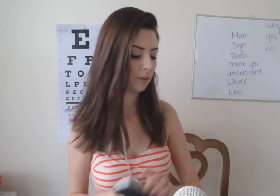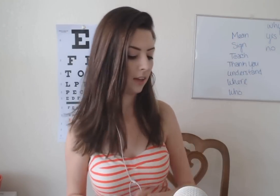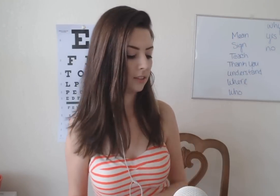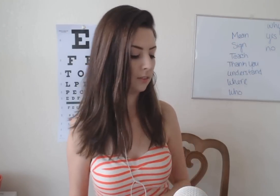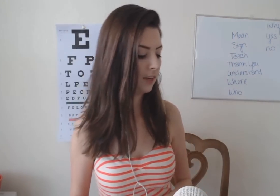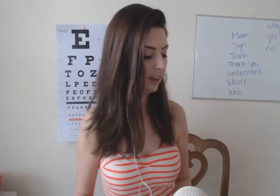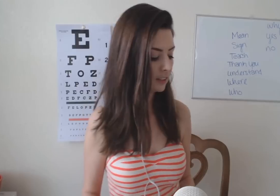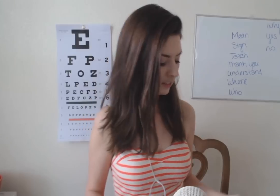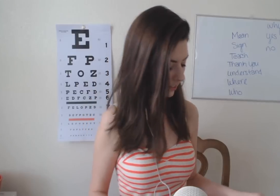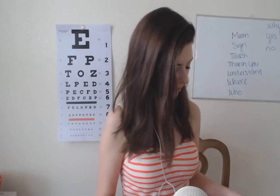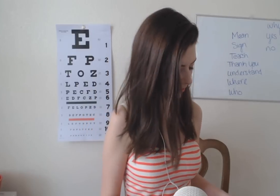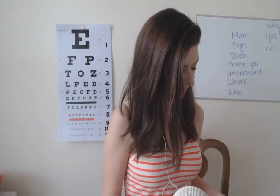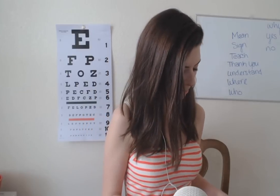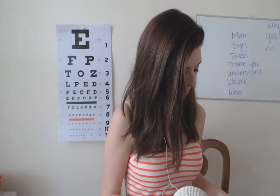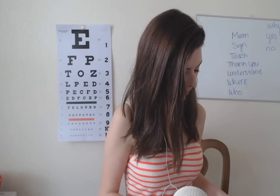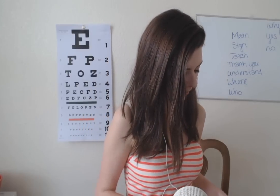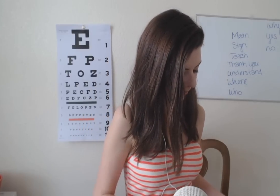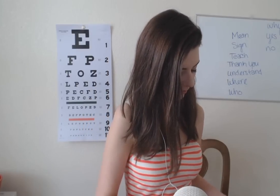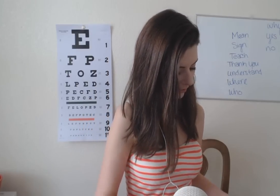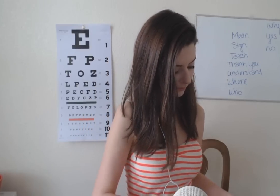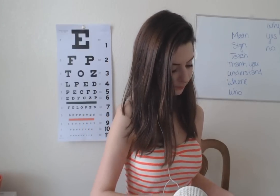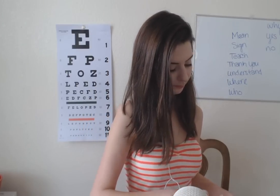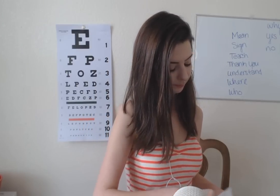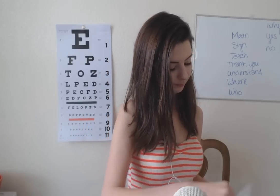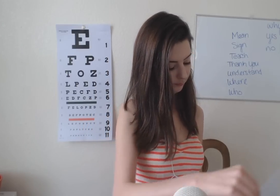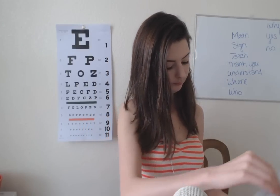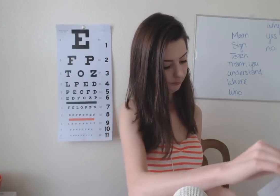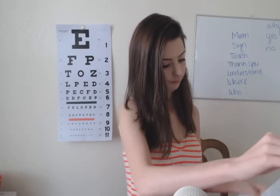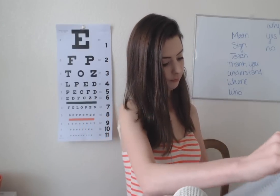Okay, so next is mean.